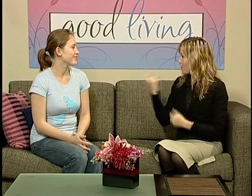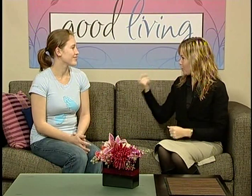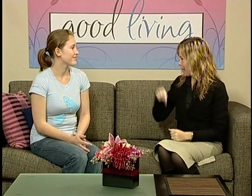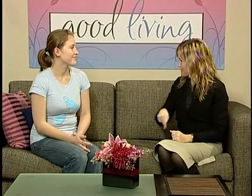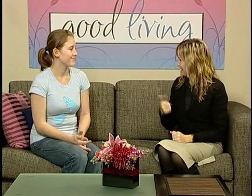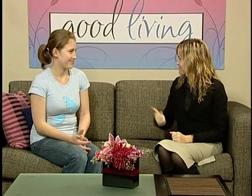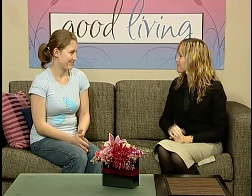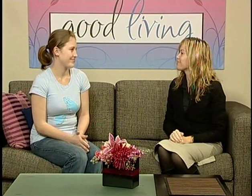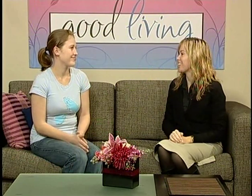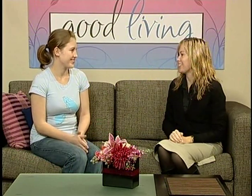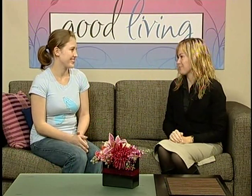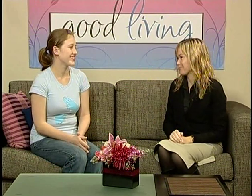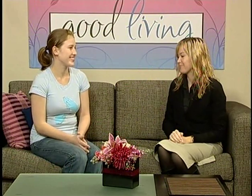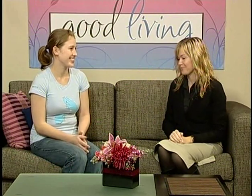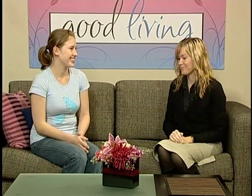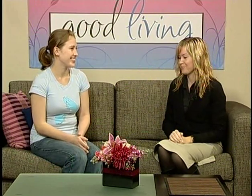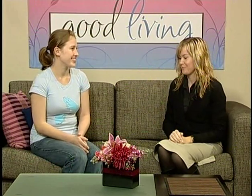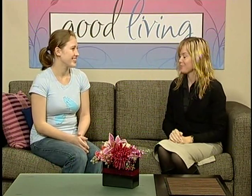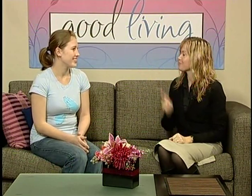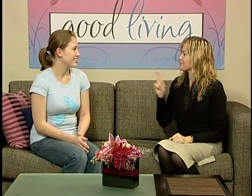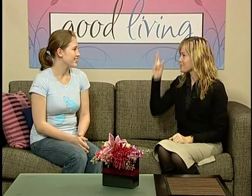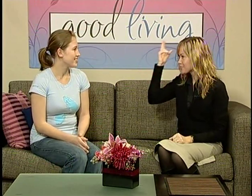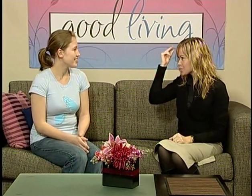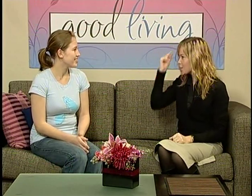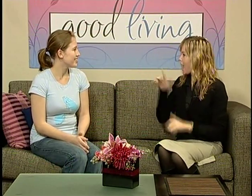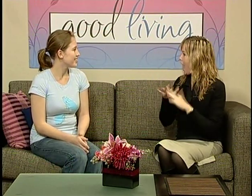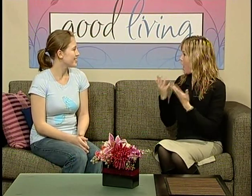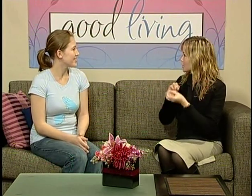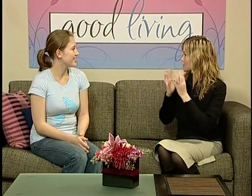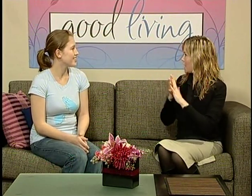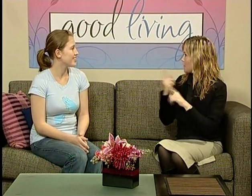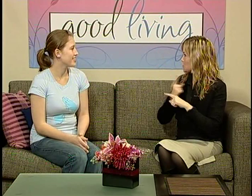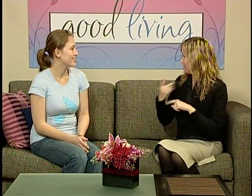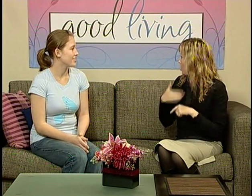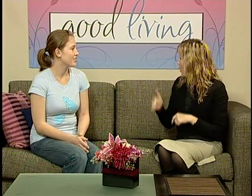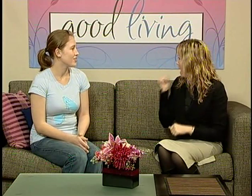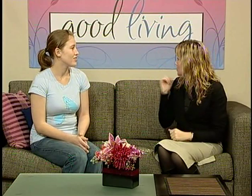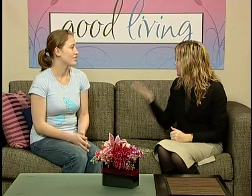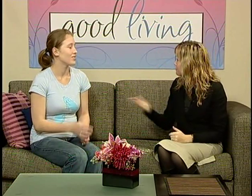us. Thank you. Jenna, how did New Zealand Sign Language Week go last week?